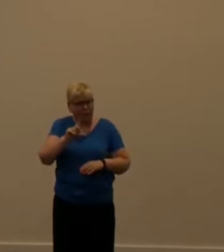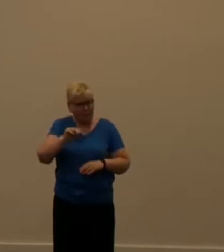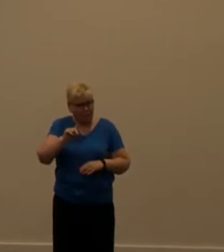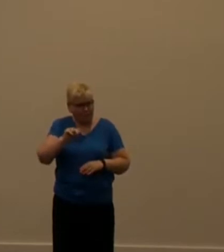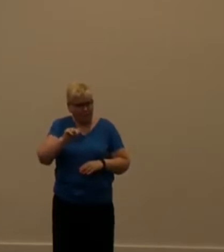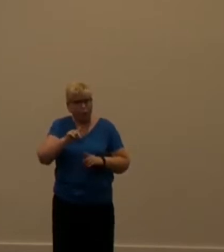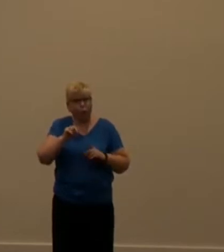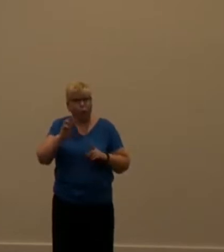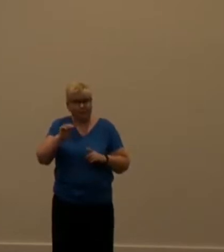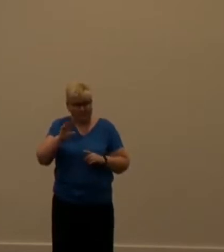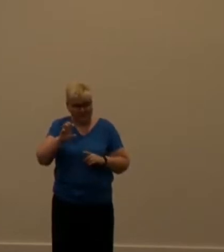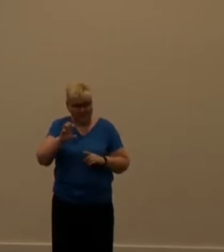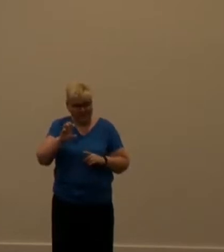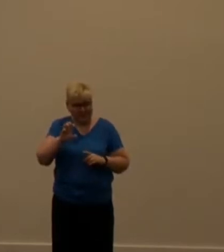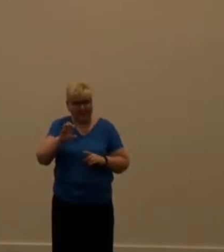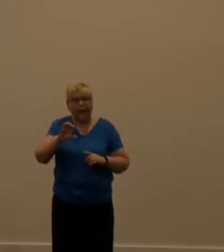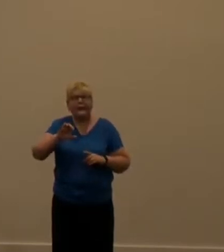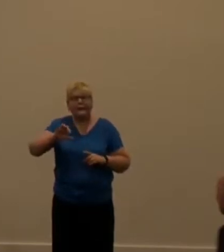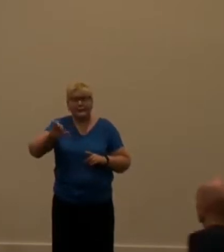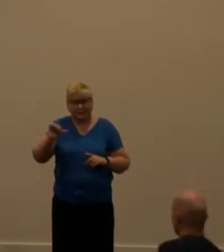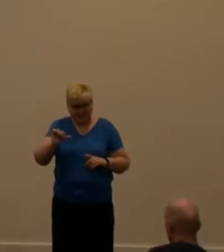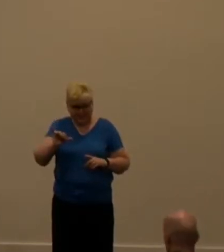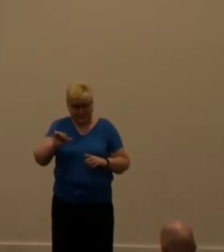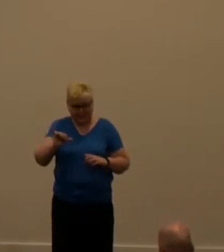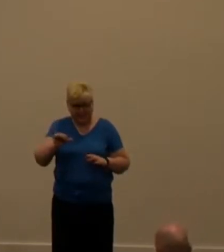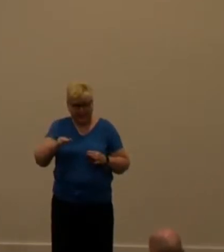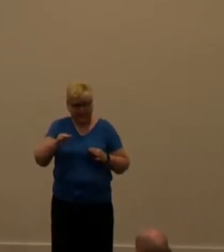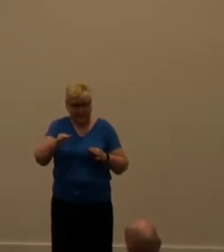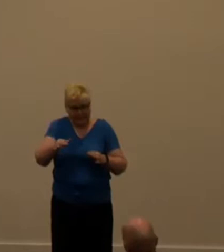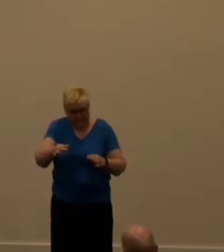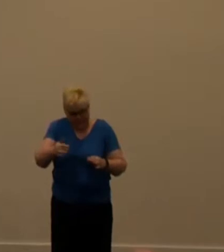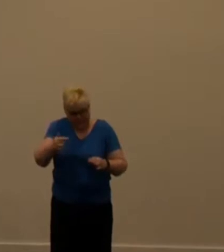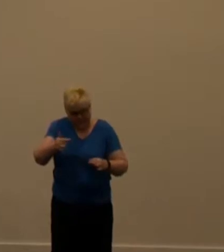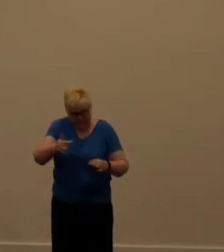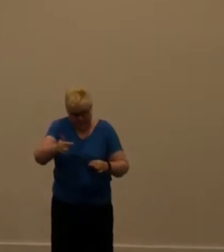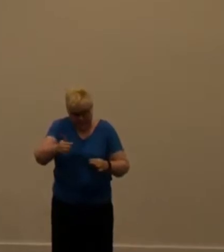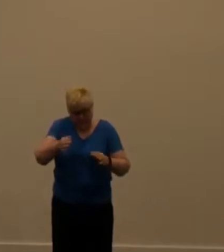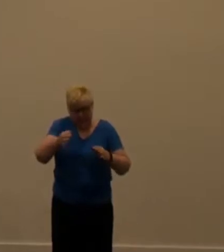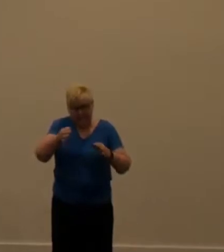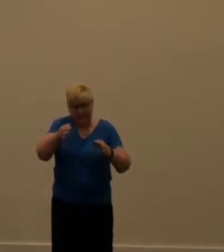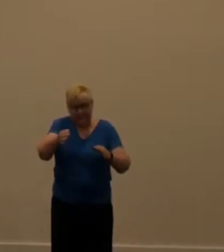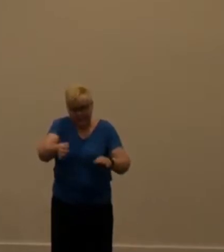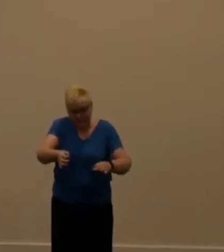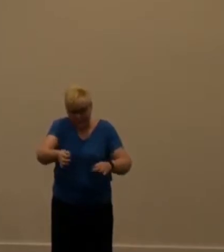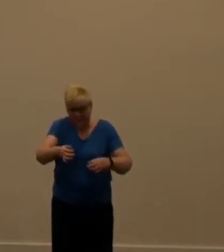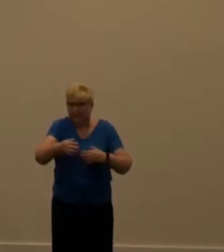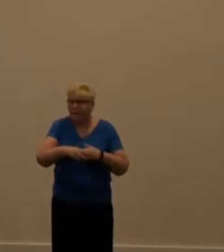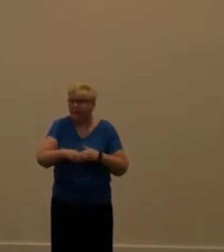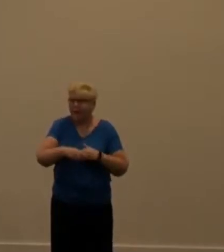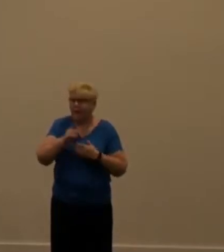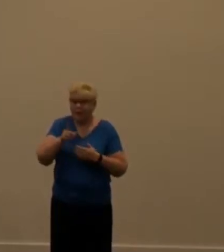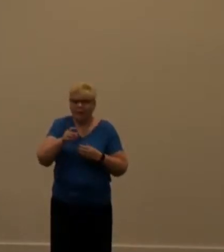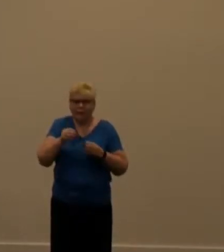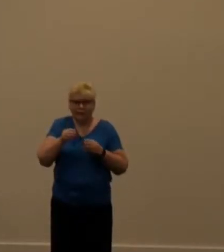13 to 15 to 16, which was a nightmare on its own. But it is that then they